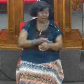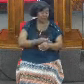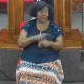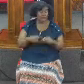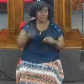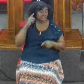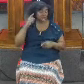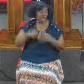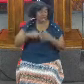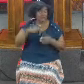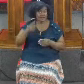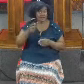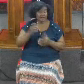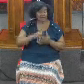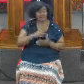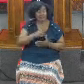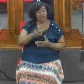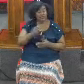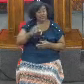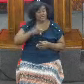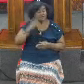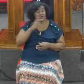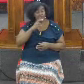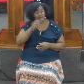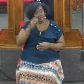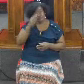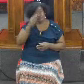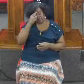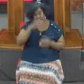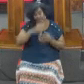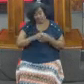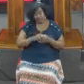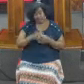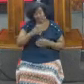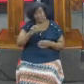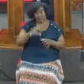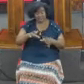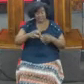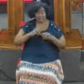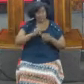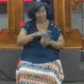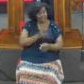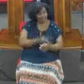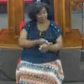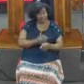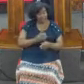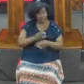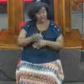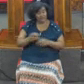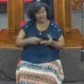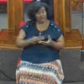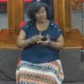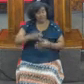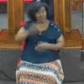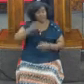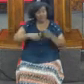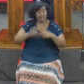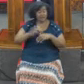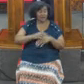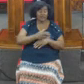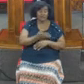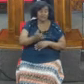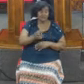said that you and I ought to be concerned with. "But ye shall receive power after the Holy Ghost has come upon you. And